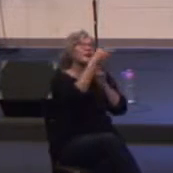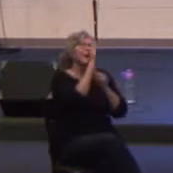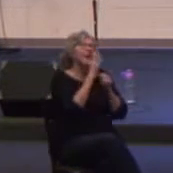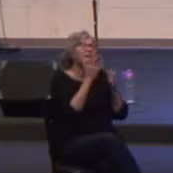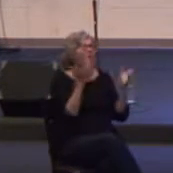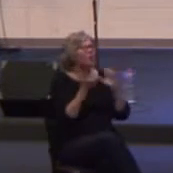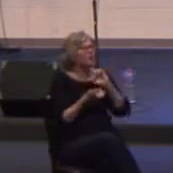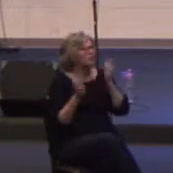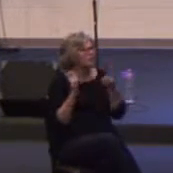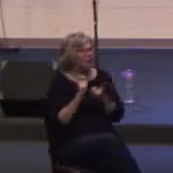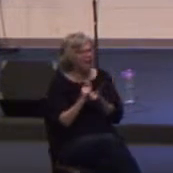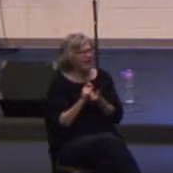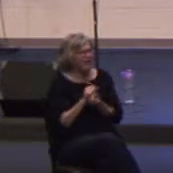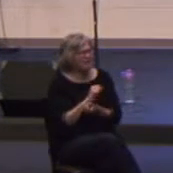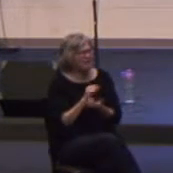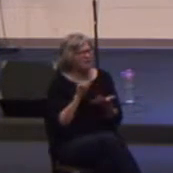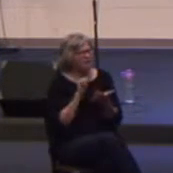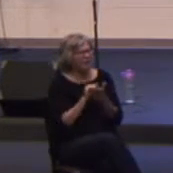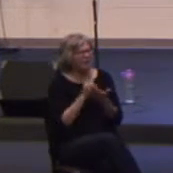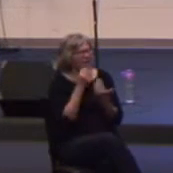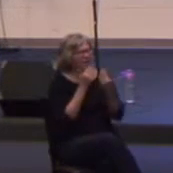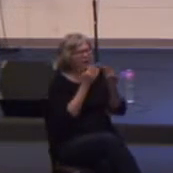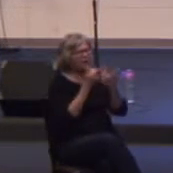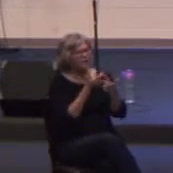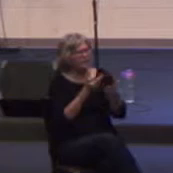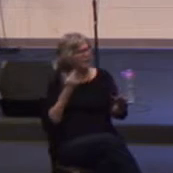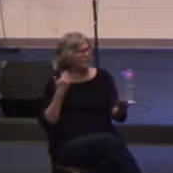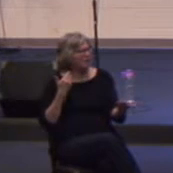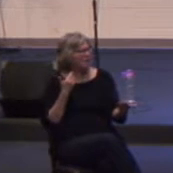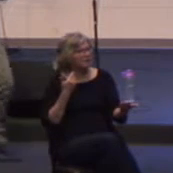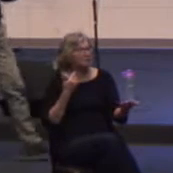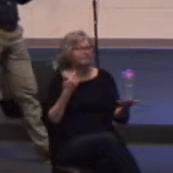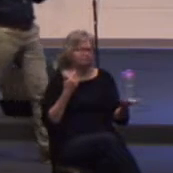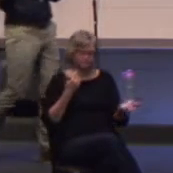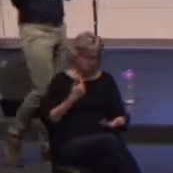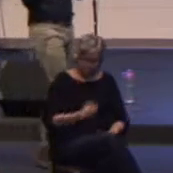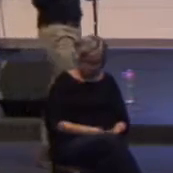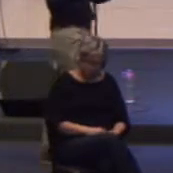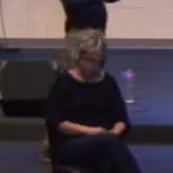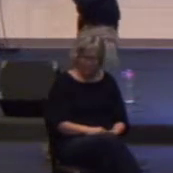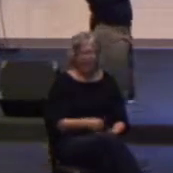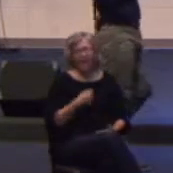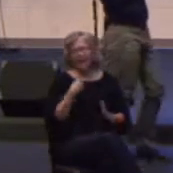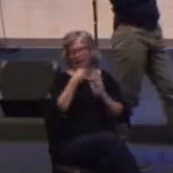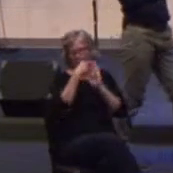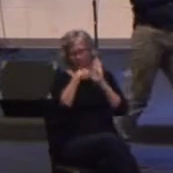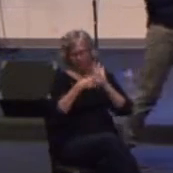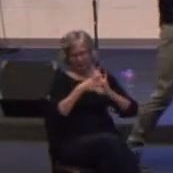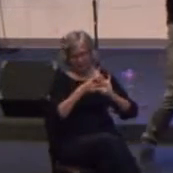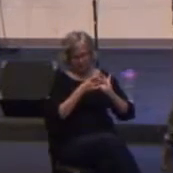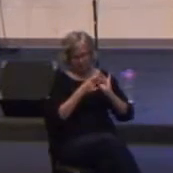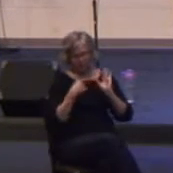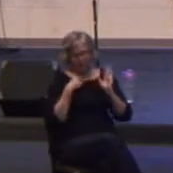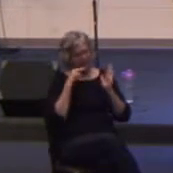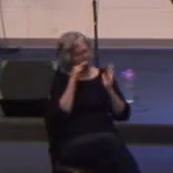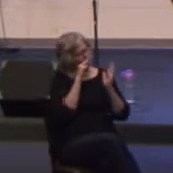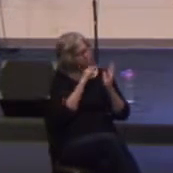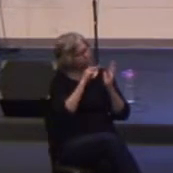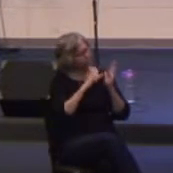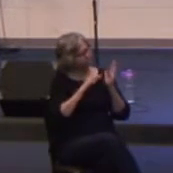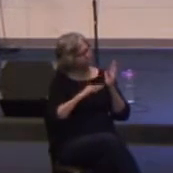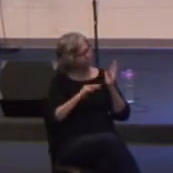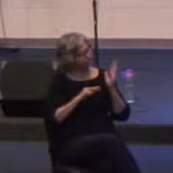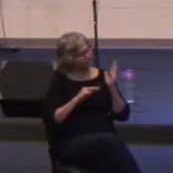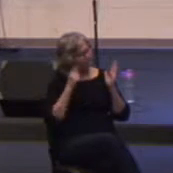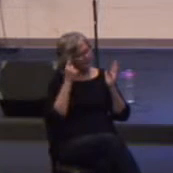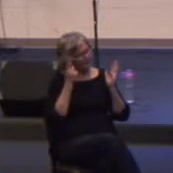ruined all of that gratitude. Here's how I read the story as I look at the Israelite people and